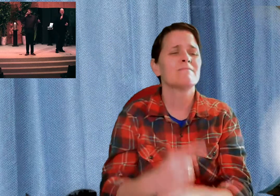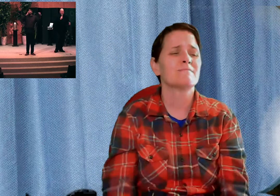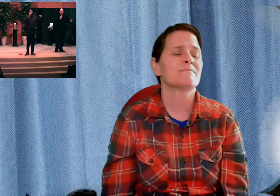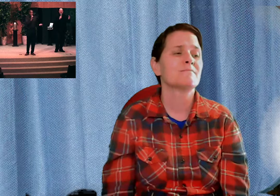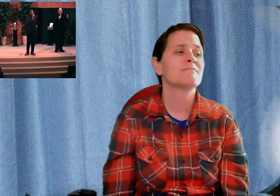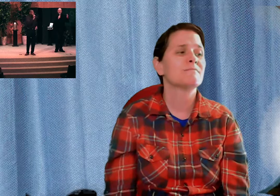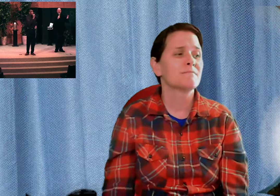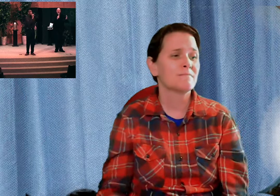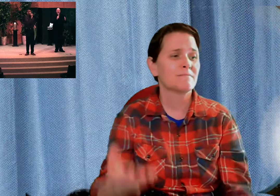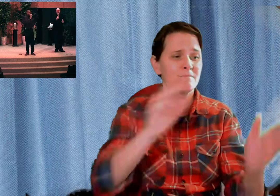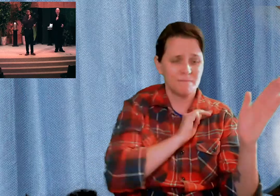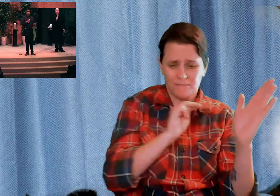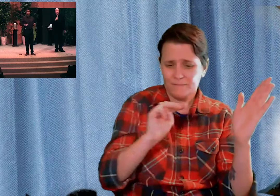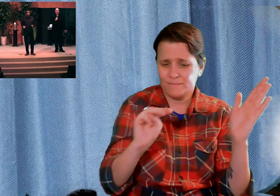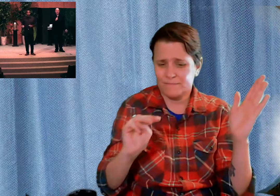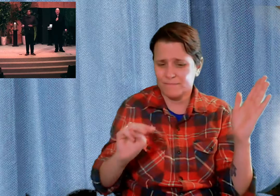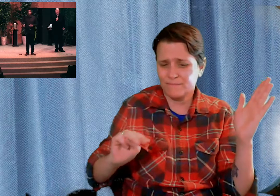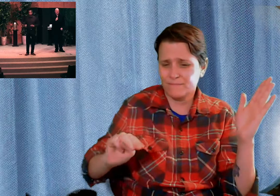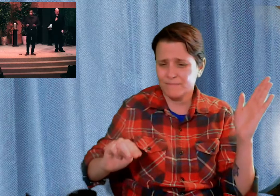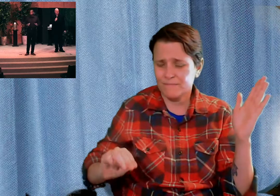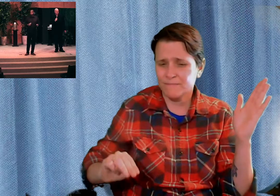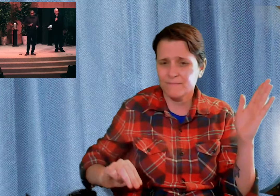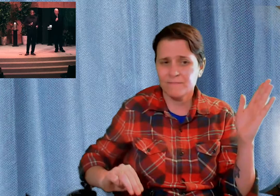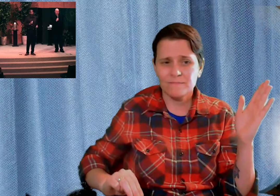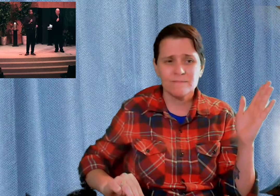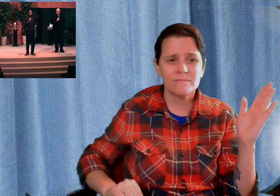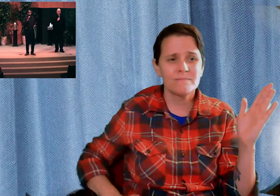righteousness, Messiah,